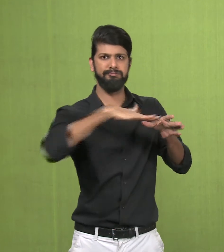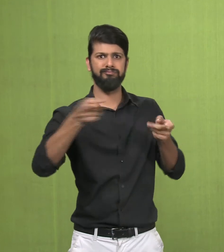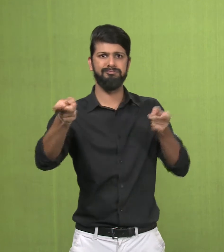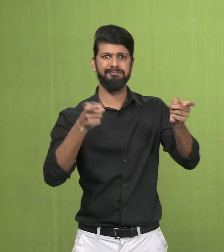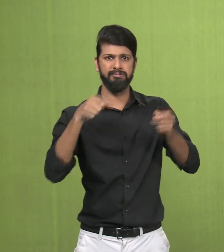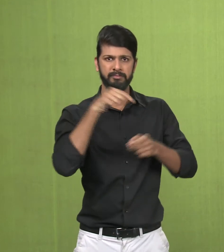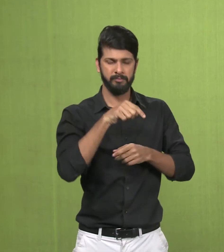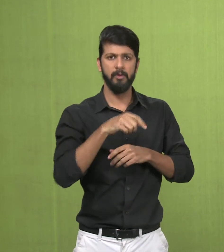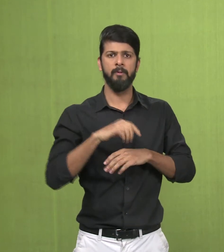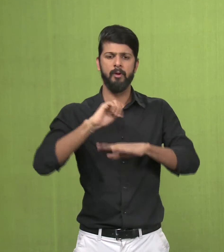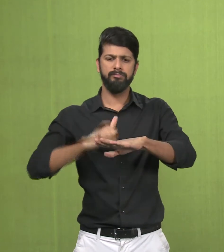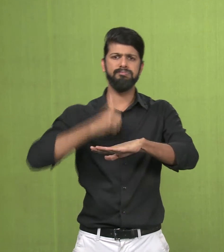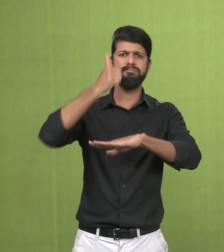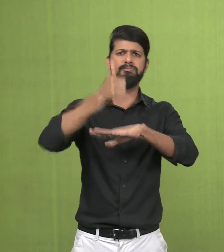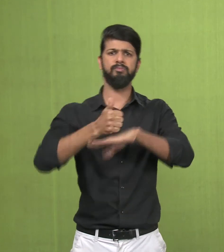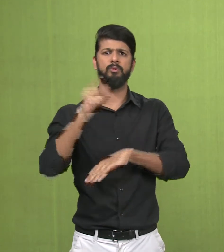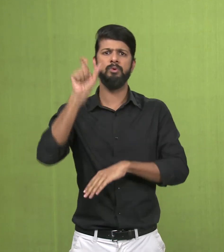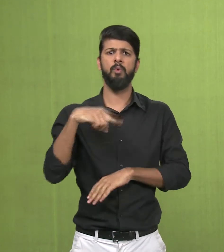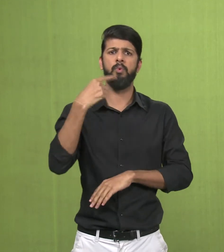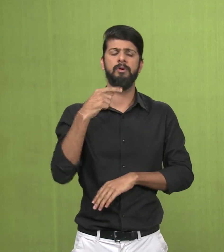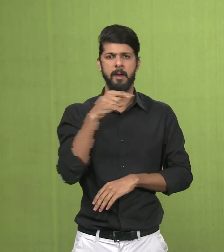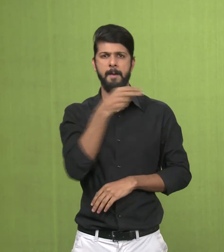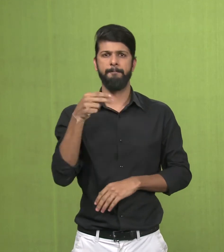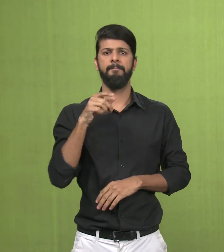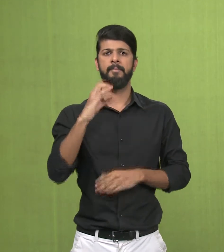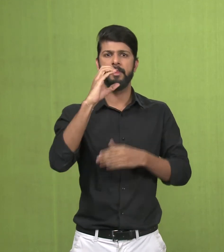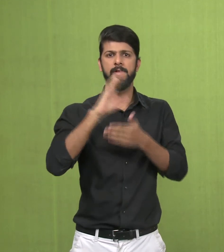The Mauryan dynasty was founded by